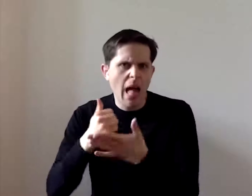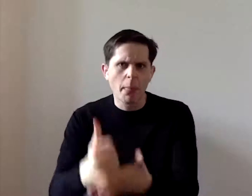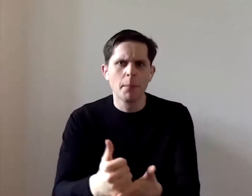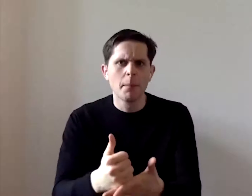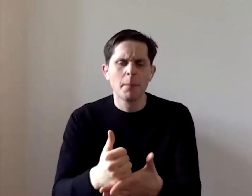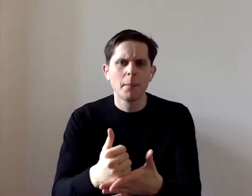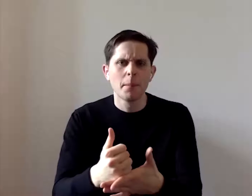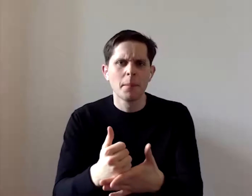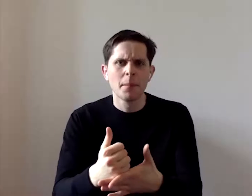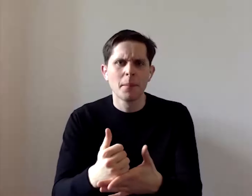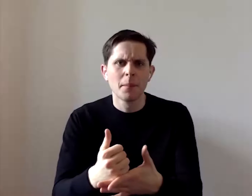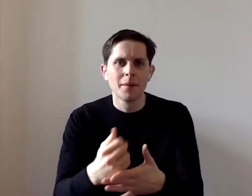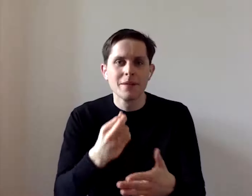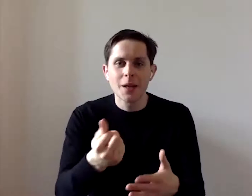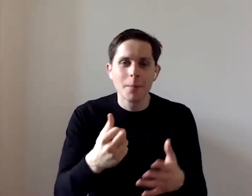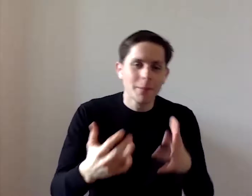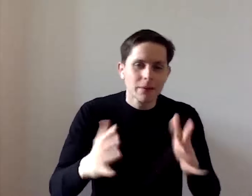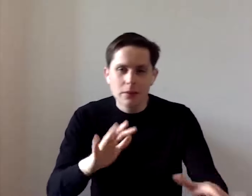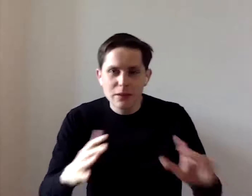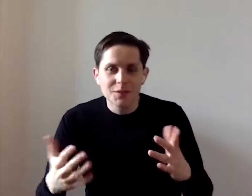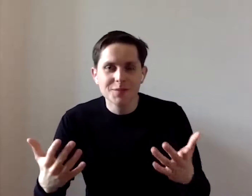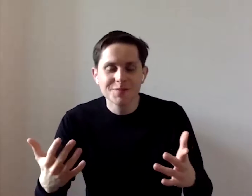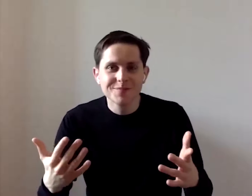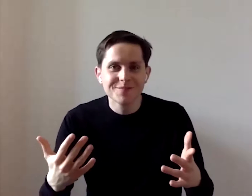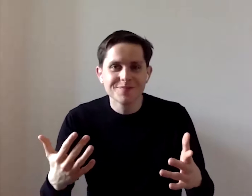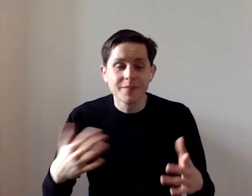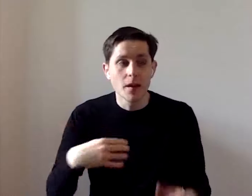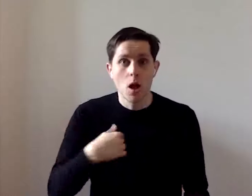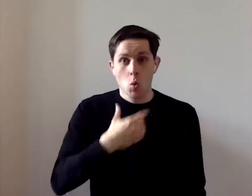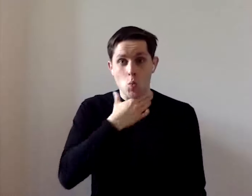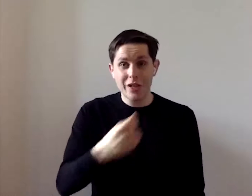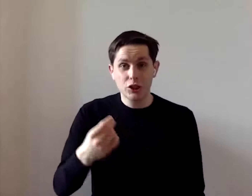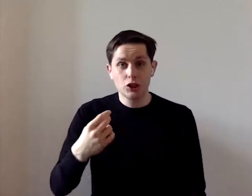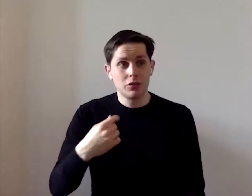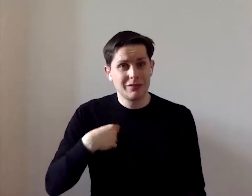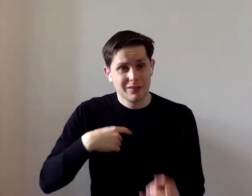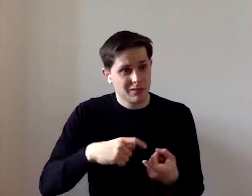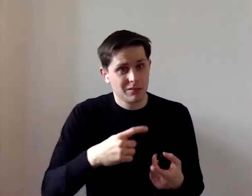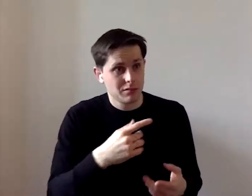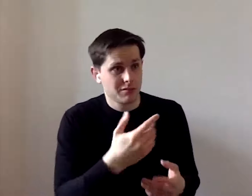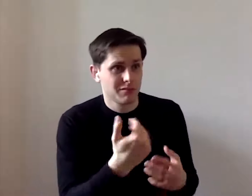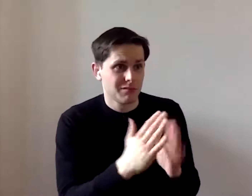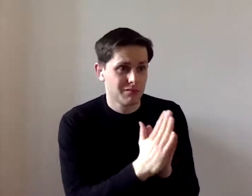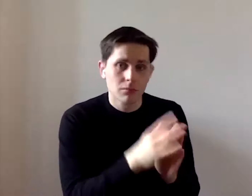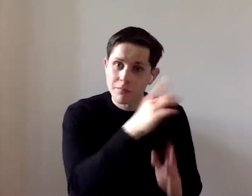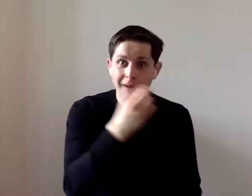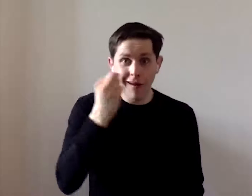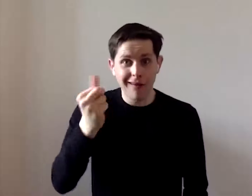and would the next day I'd come in and they would have come up with a creative solution to it and it would have been fixed overnight. And that's the kind of responses I